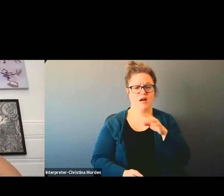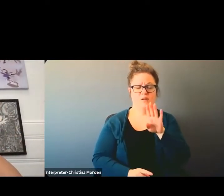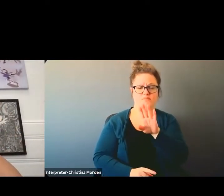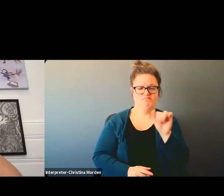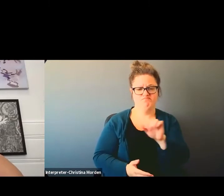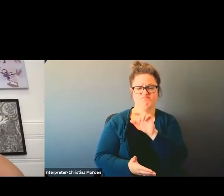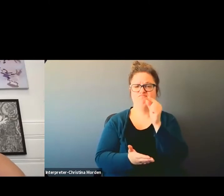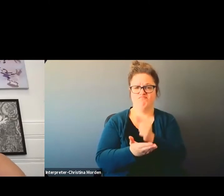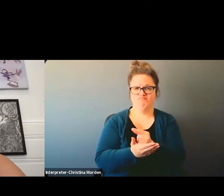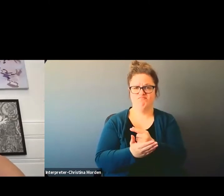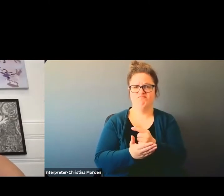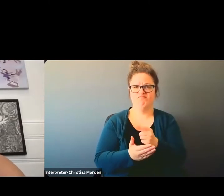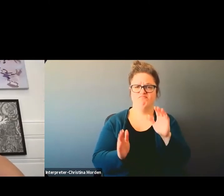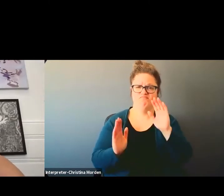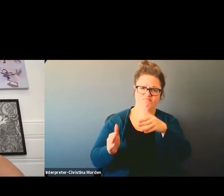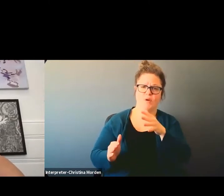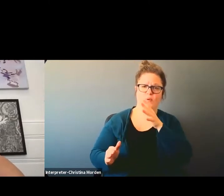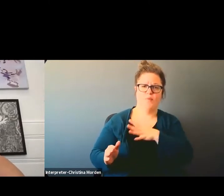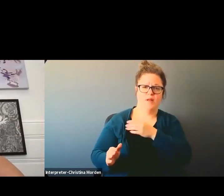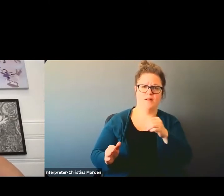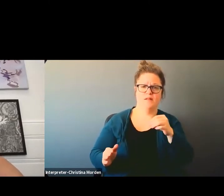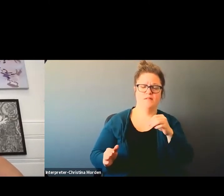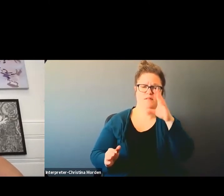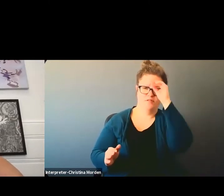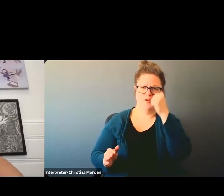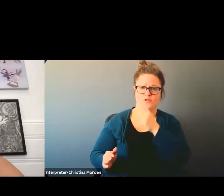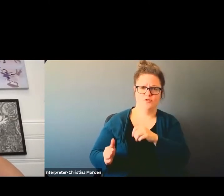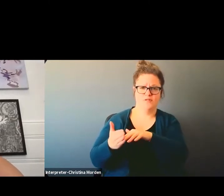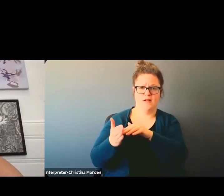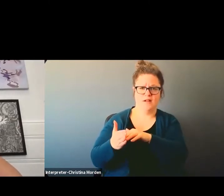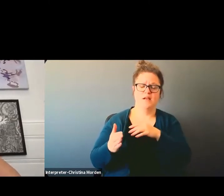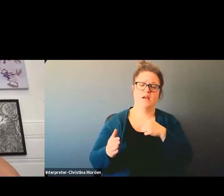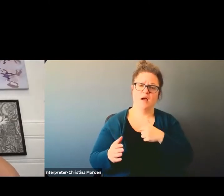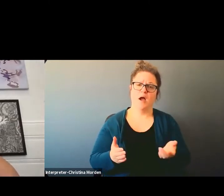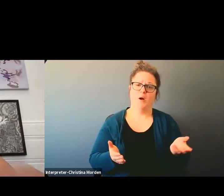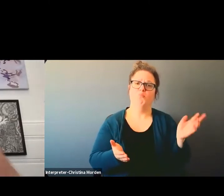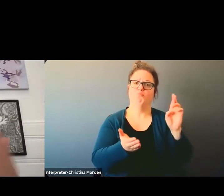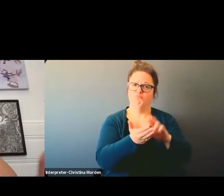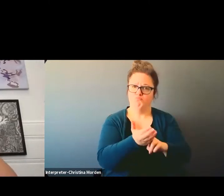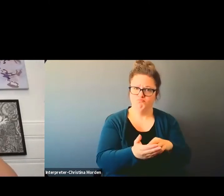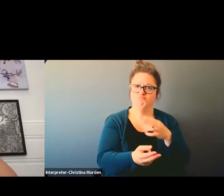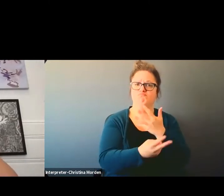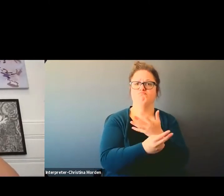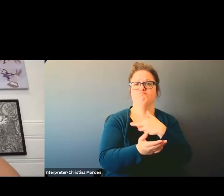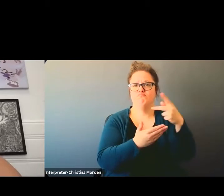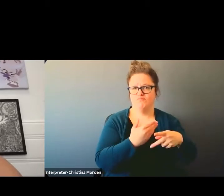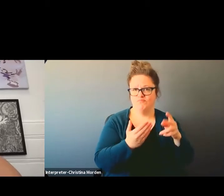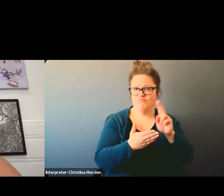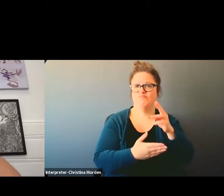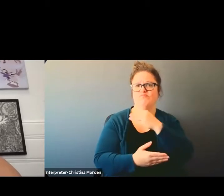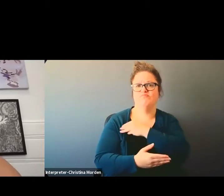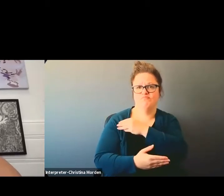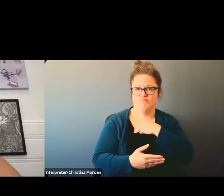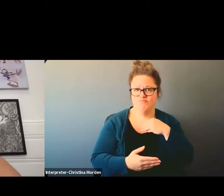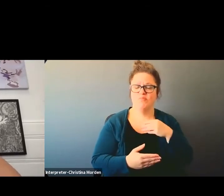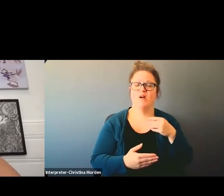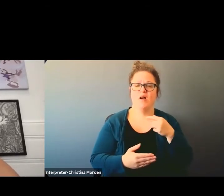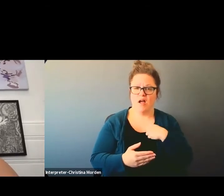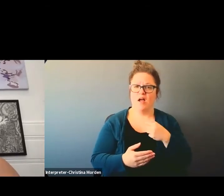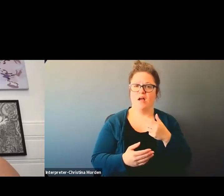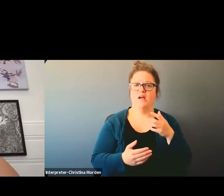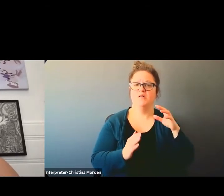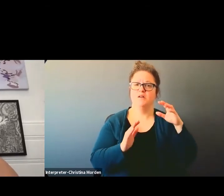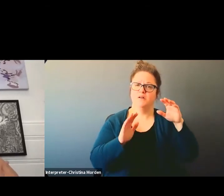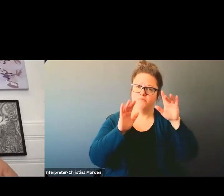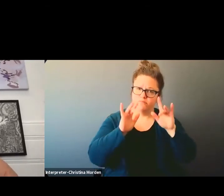gender studies, I enrolled in the disability master's program at the U of M, where I wrote my dissertation, as Rachel mentioned,